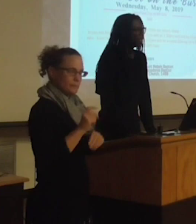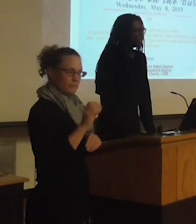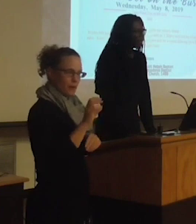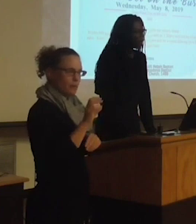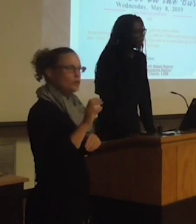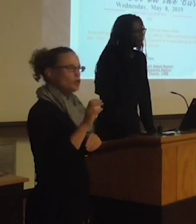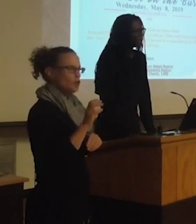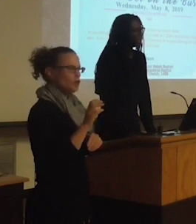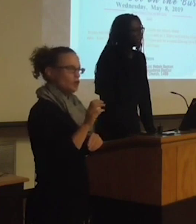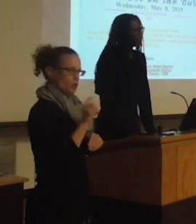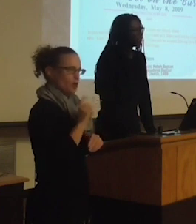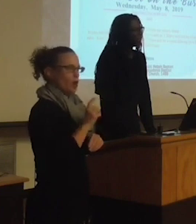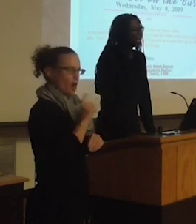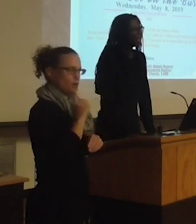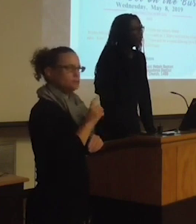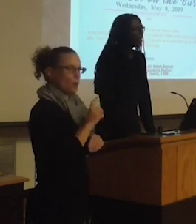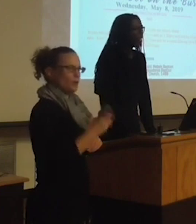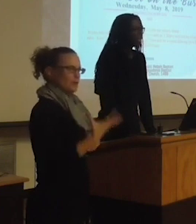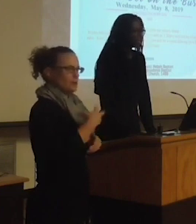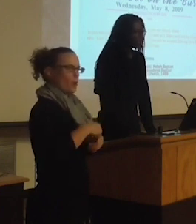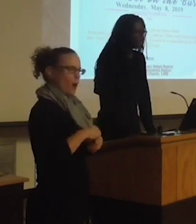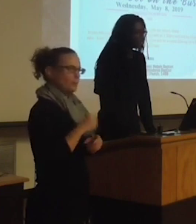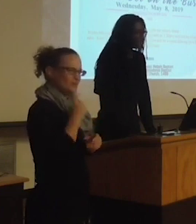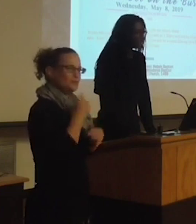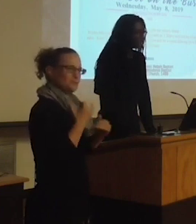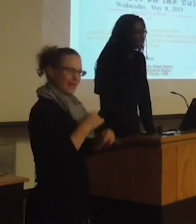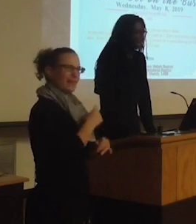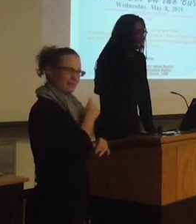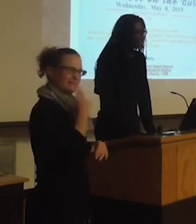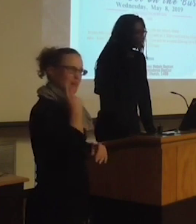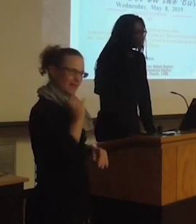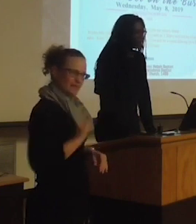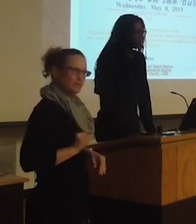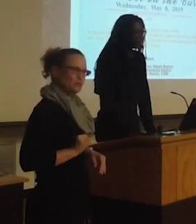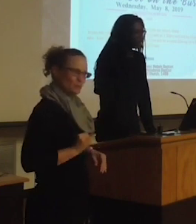also get co-opted into playing white identity politics.